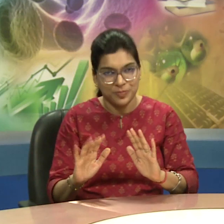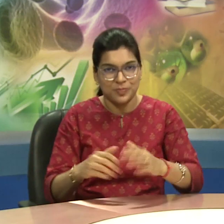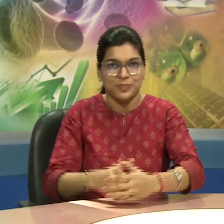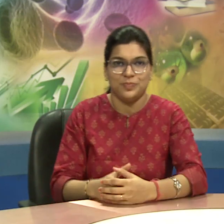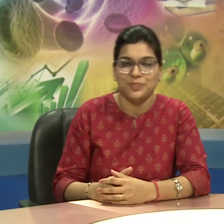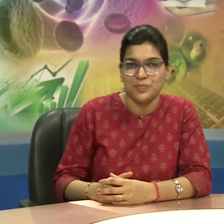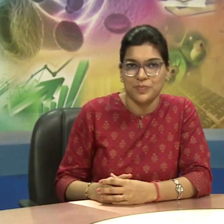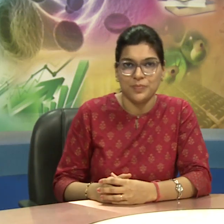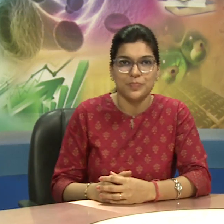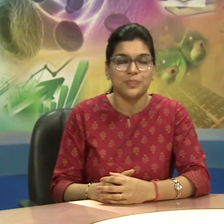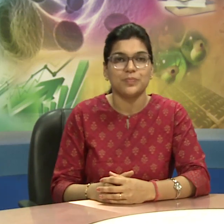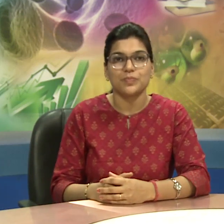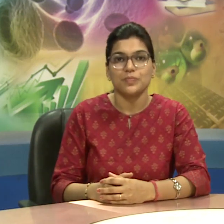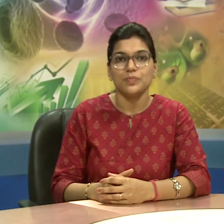can't have it daily.